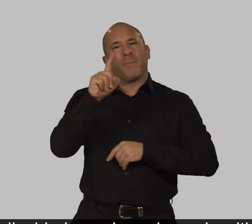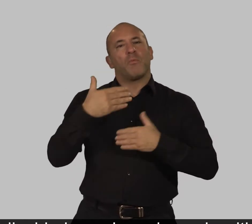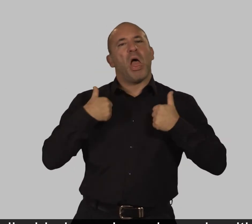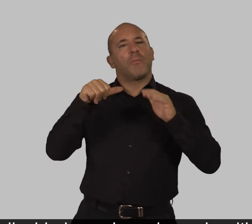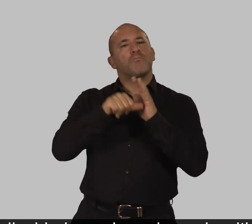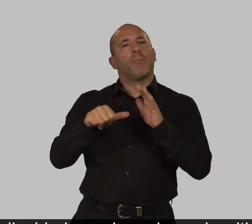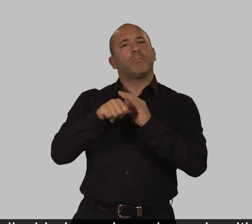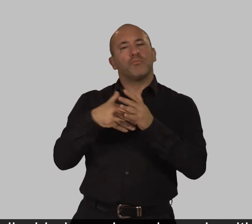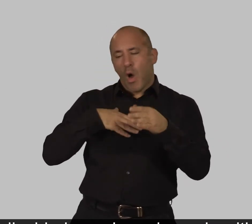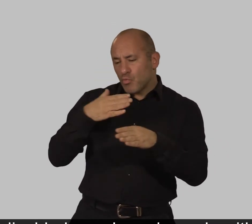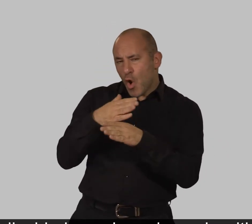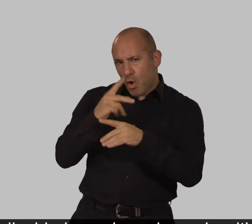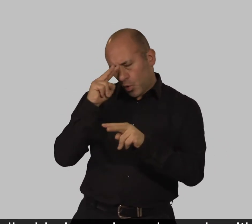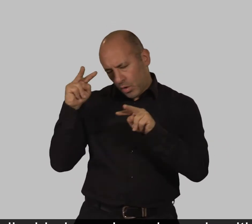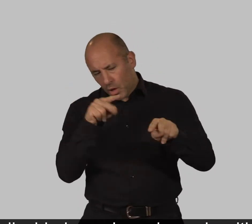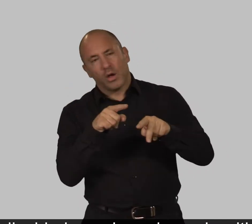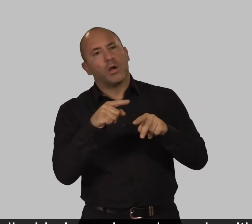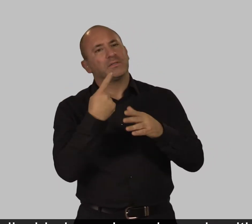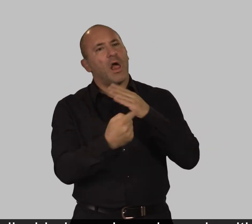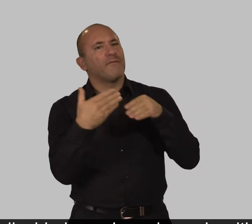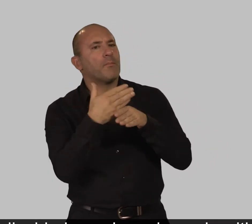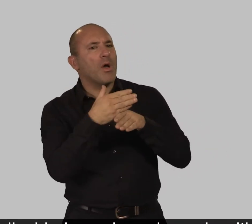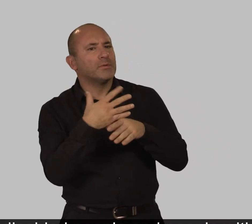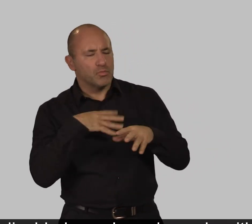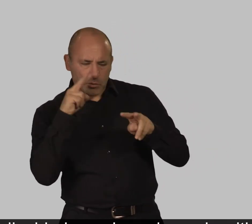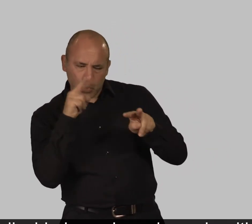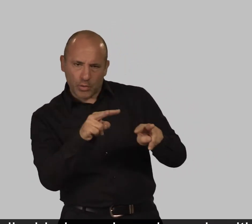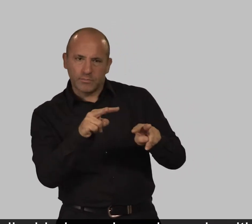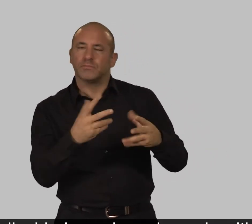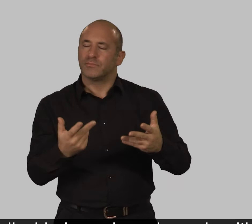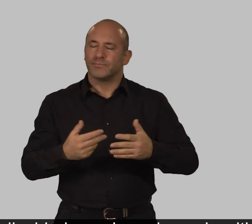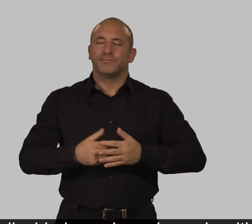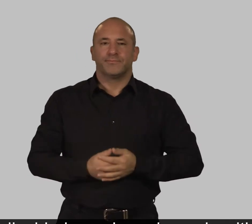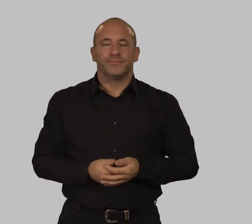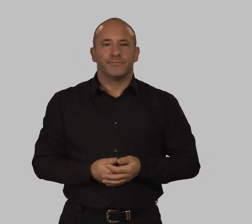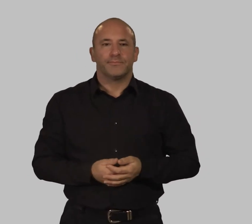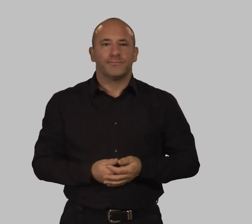for disabled people and people with health conditions who want to work.